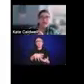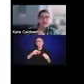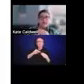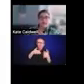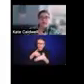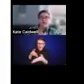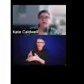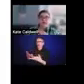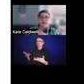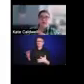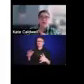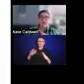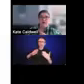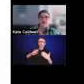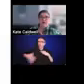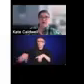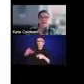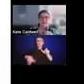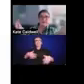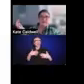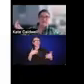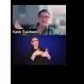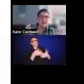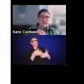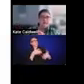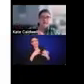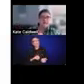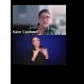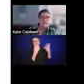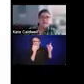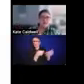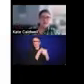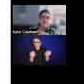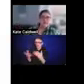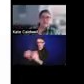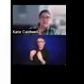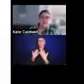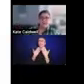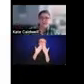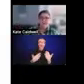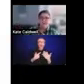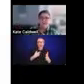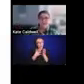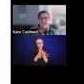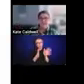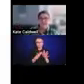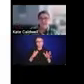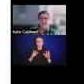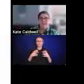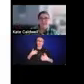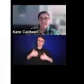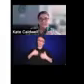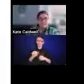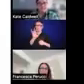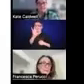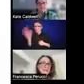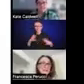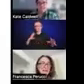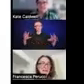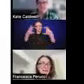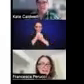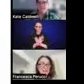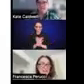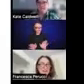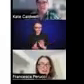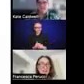So thank you so much for listening to me, and I'm looking forward to your questions later on. Thank you so